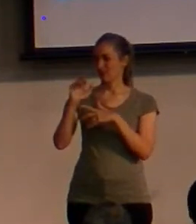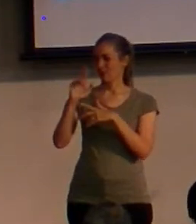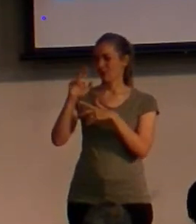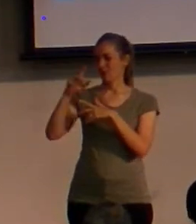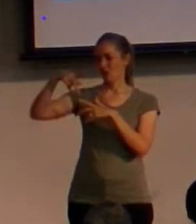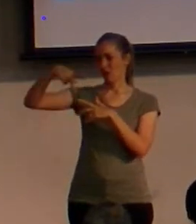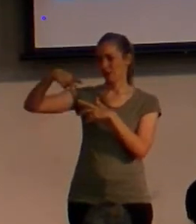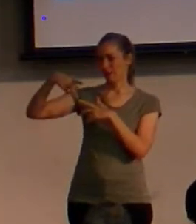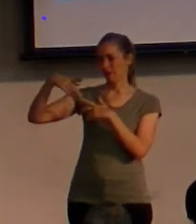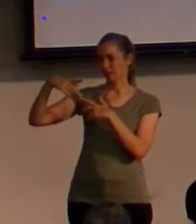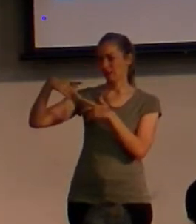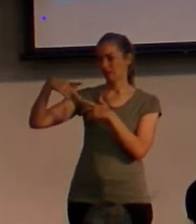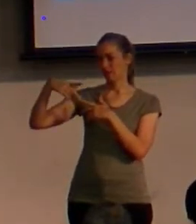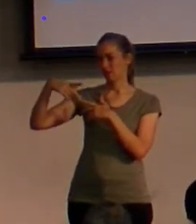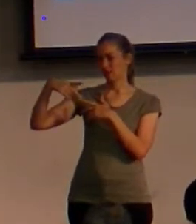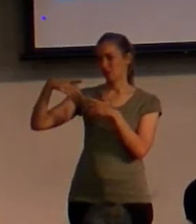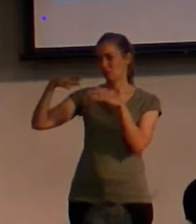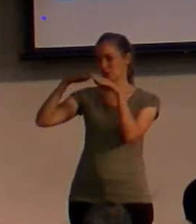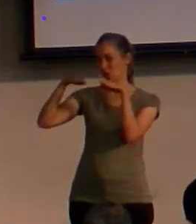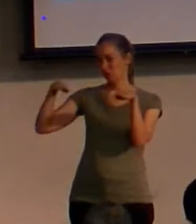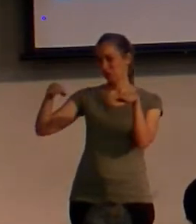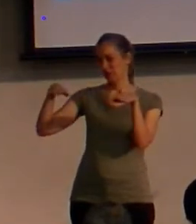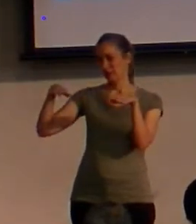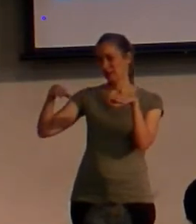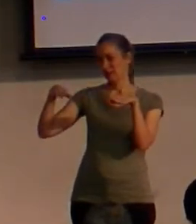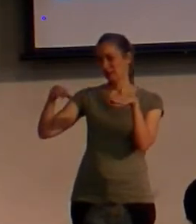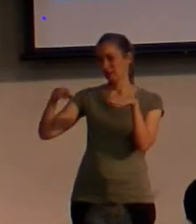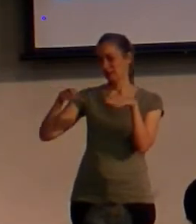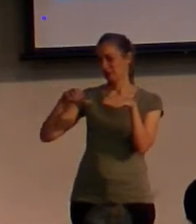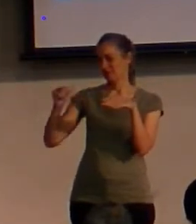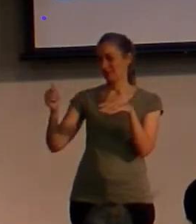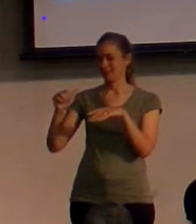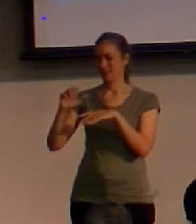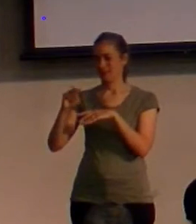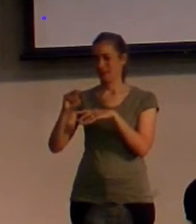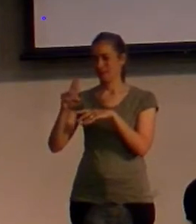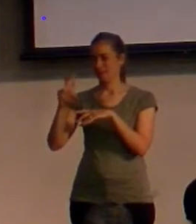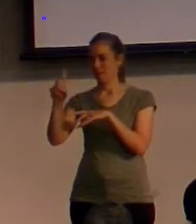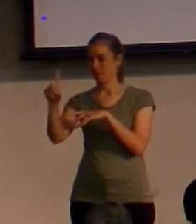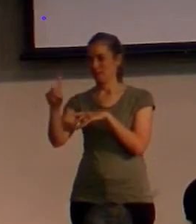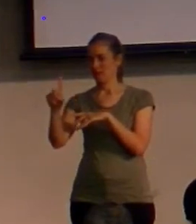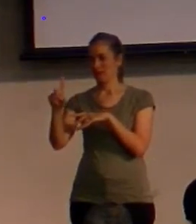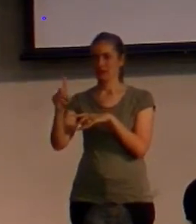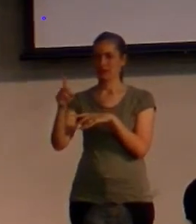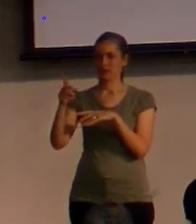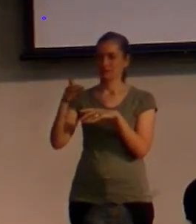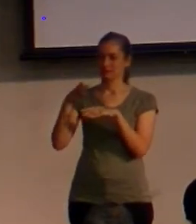roof, but the rest of it's just mud and sticks.